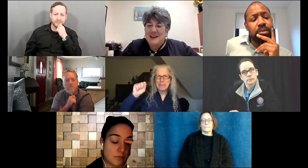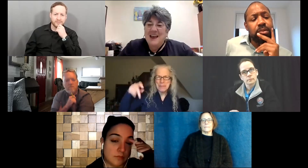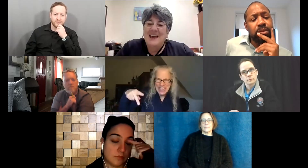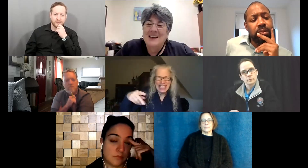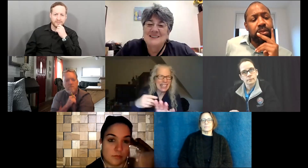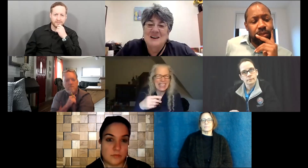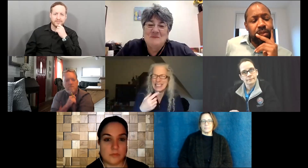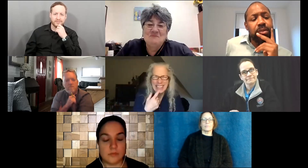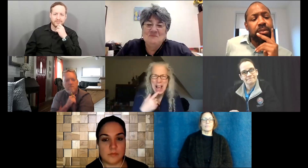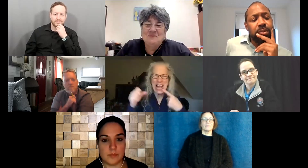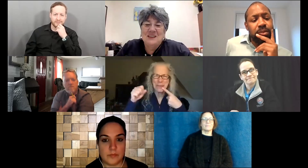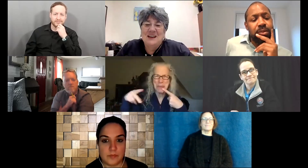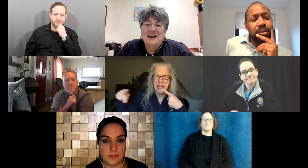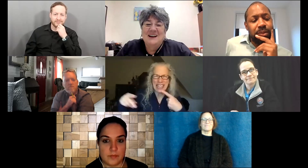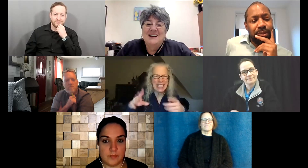SSPs. And